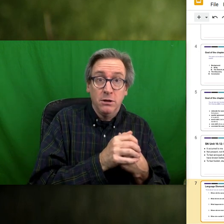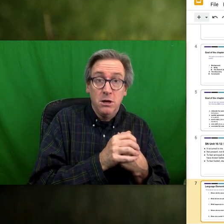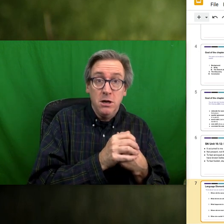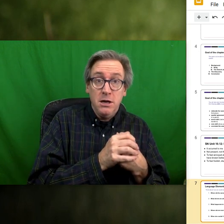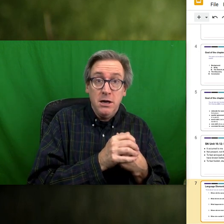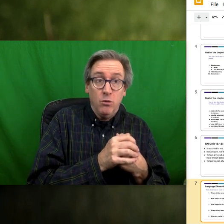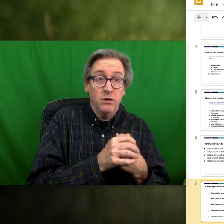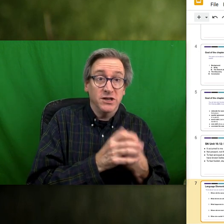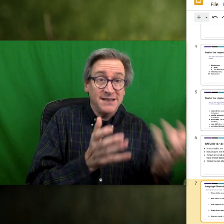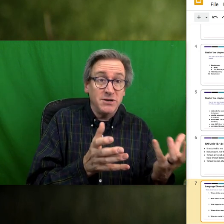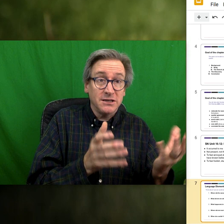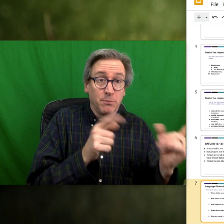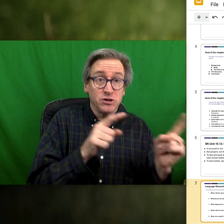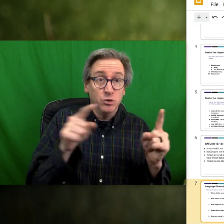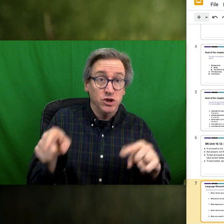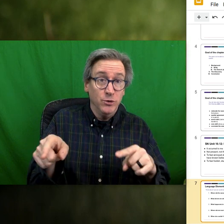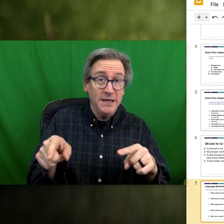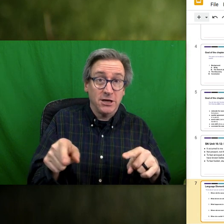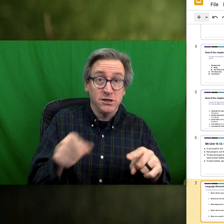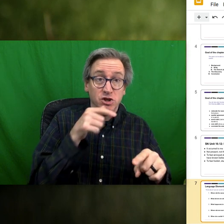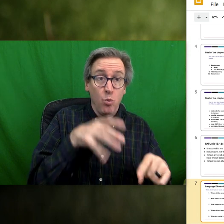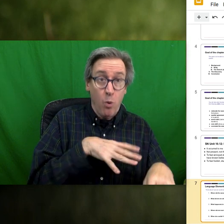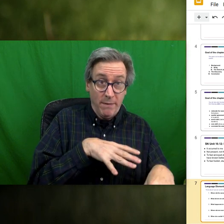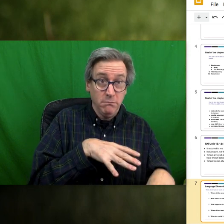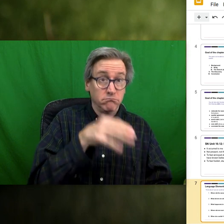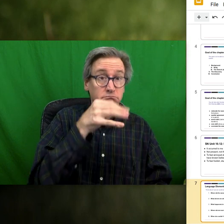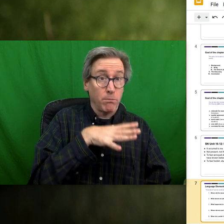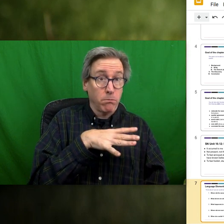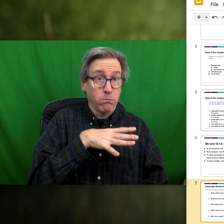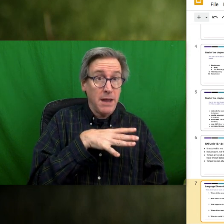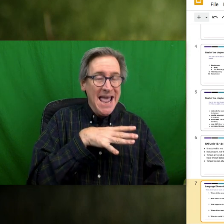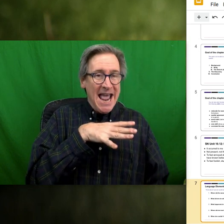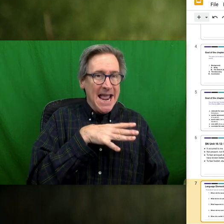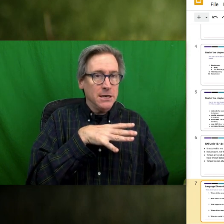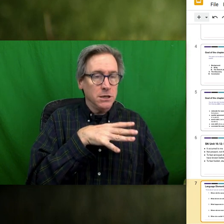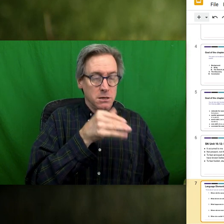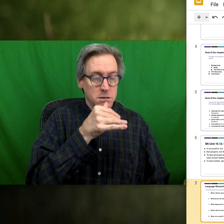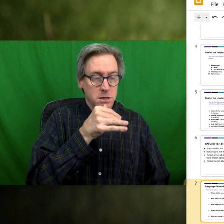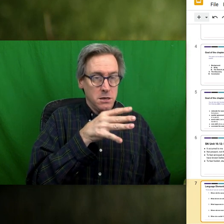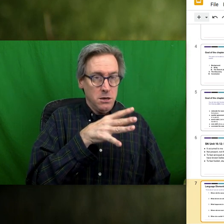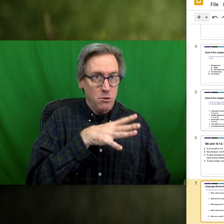up. The subject, the person who's doing the actions, the woman. And